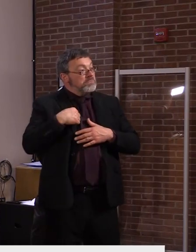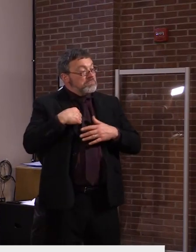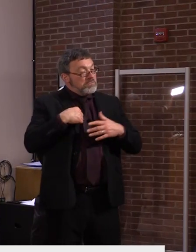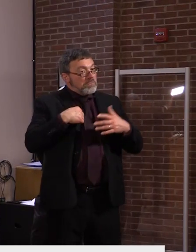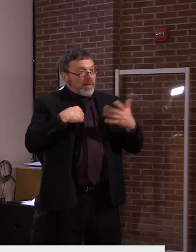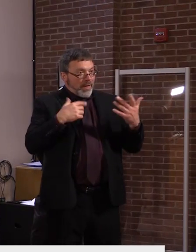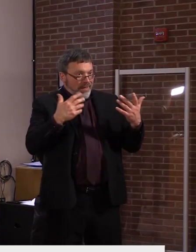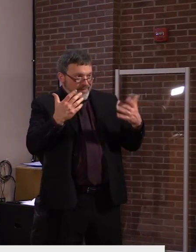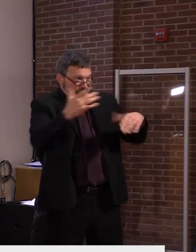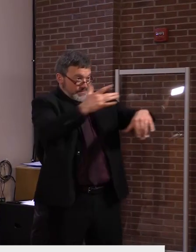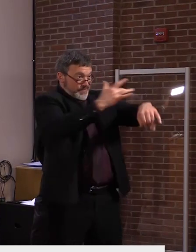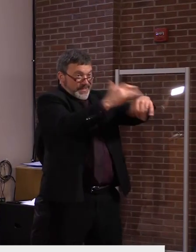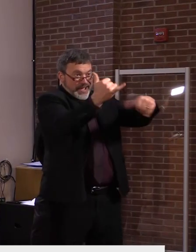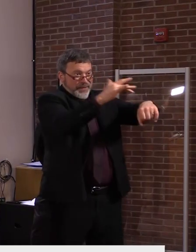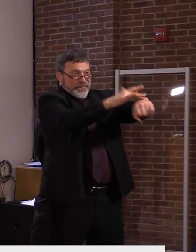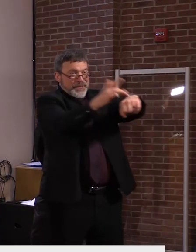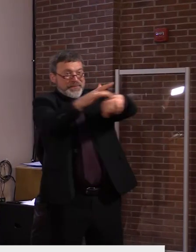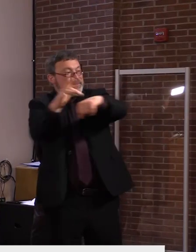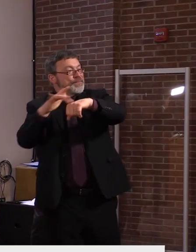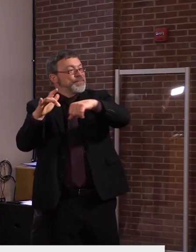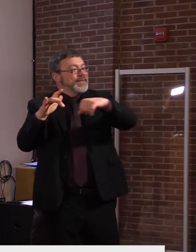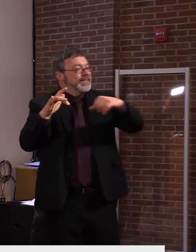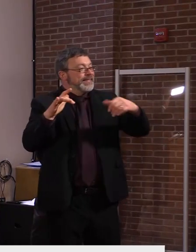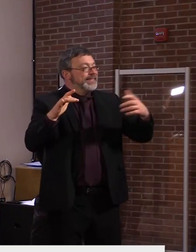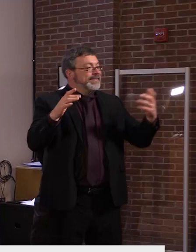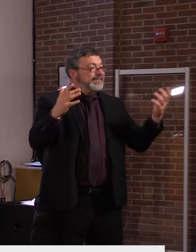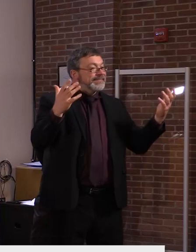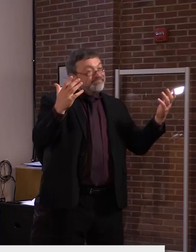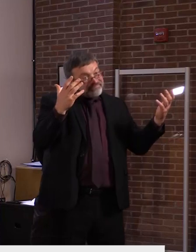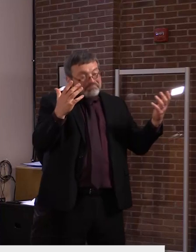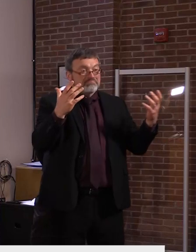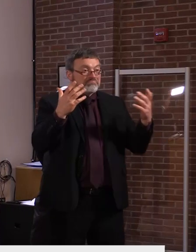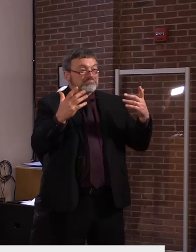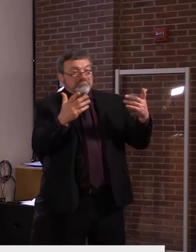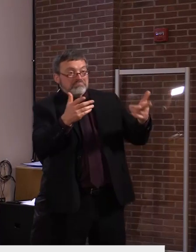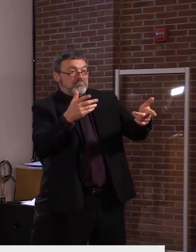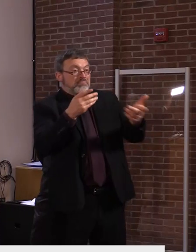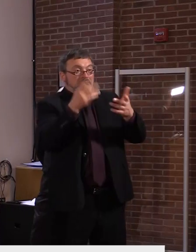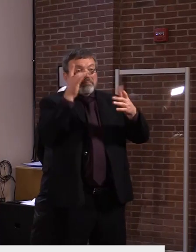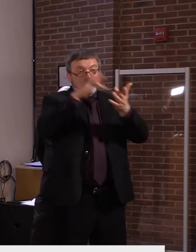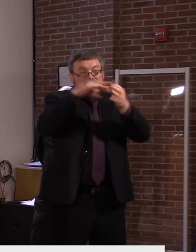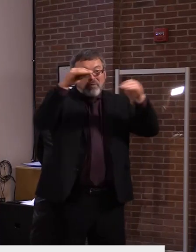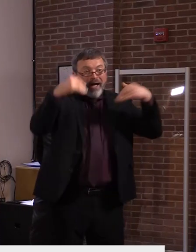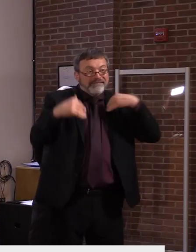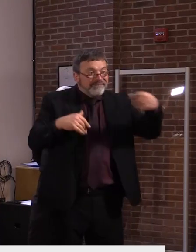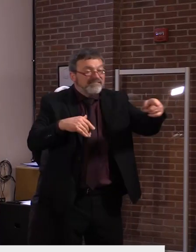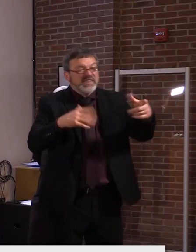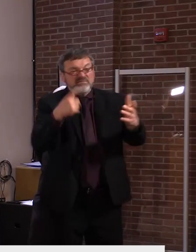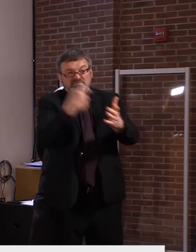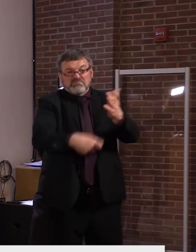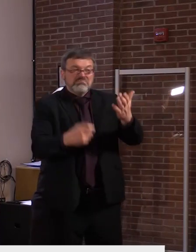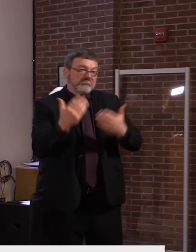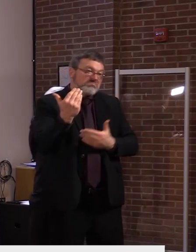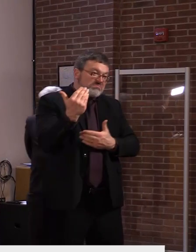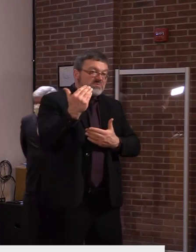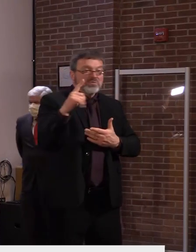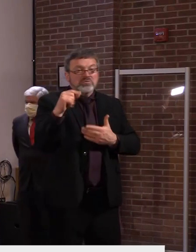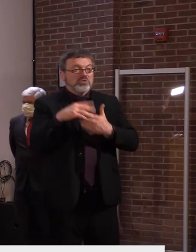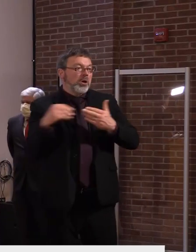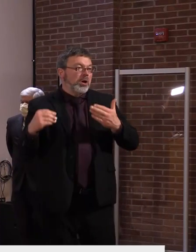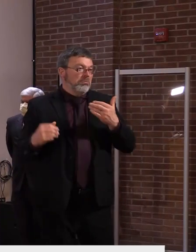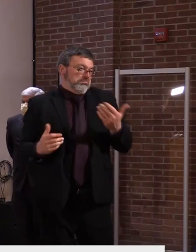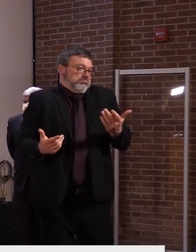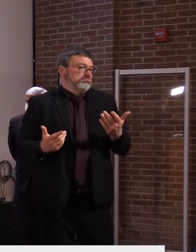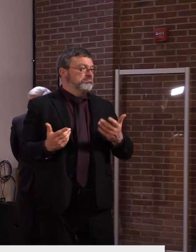$15, $20, so we want to make sure that they're widely available and that we can get them so that we can disperse the